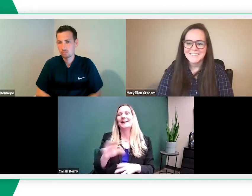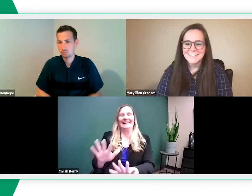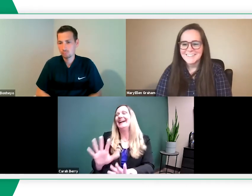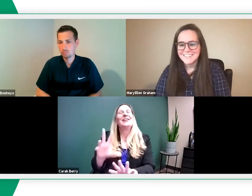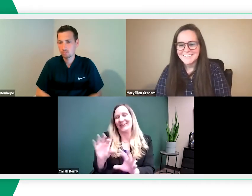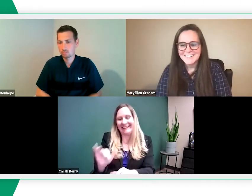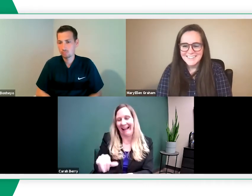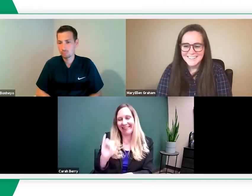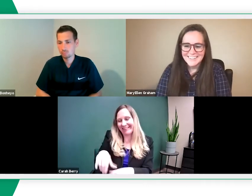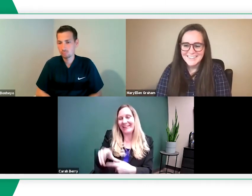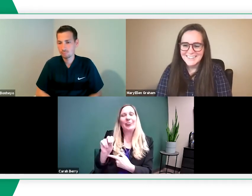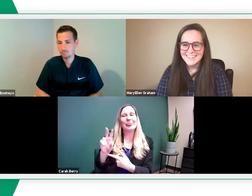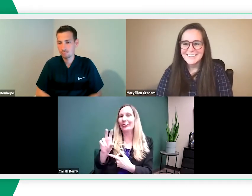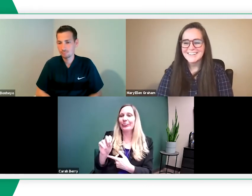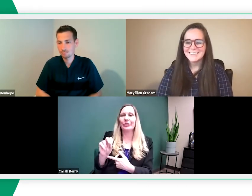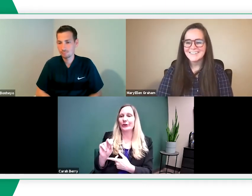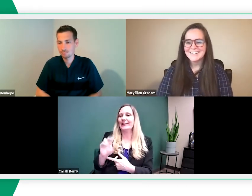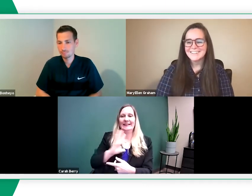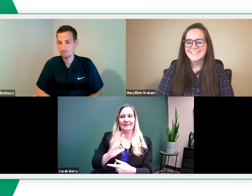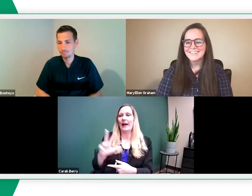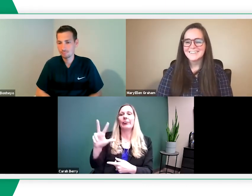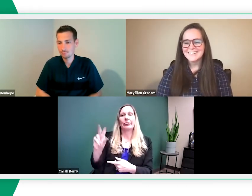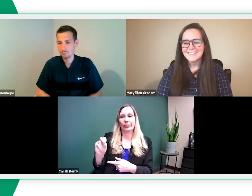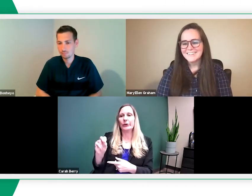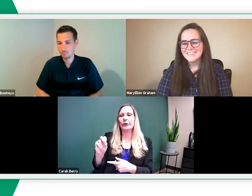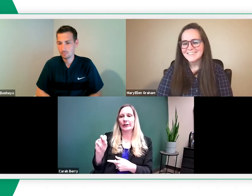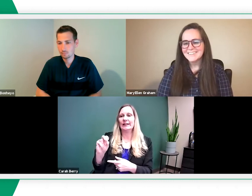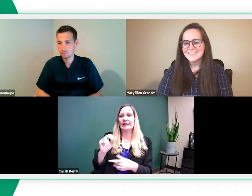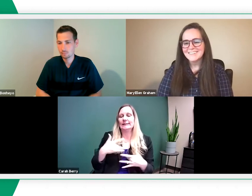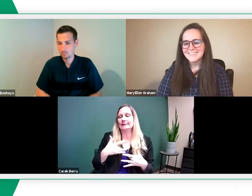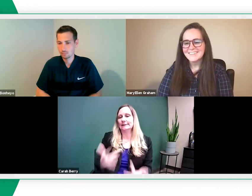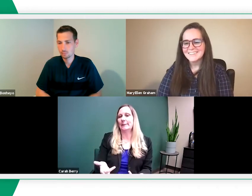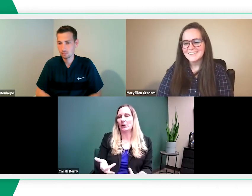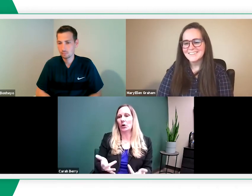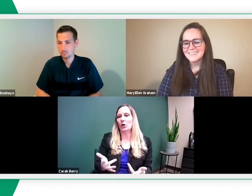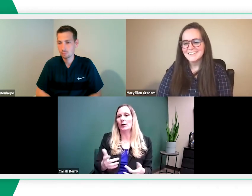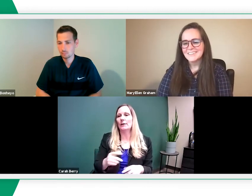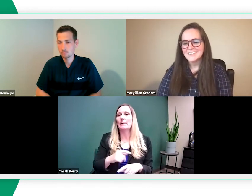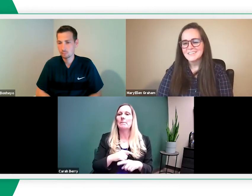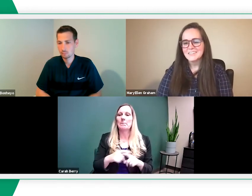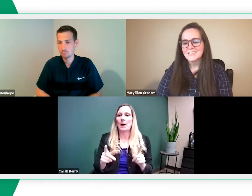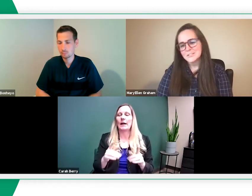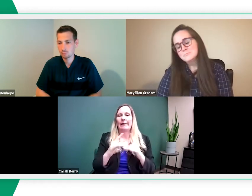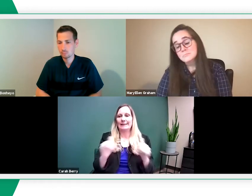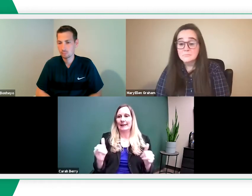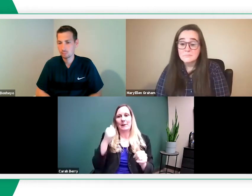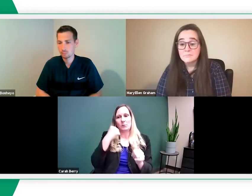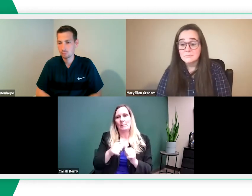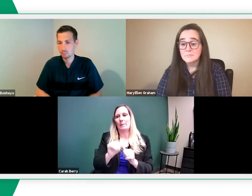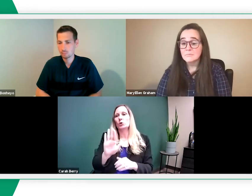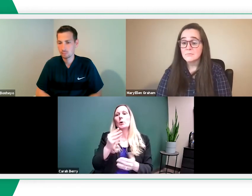It's better to start now and do that. No, 30 is not too late. 30 is the typical